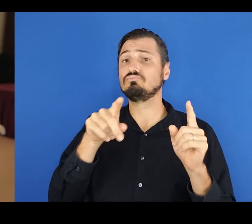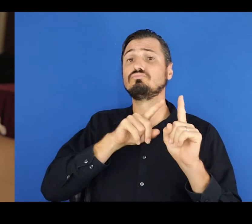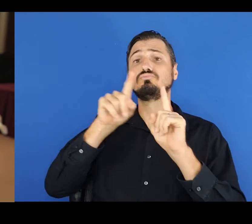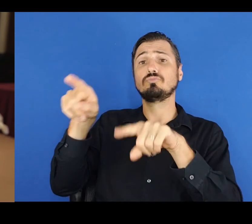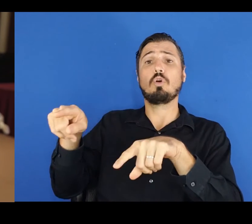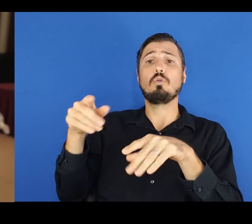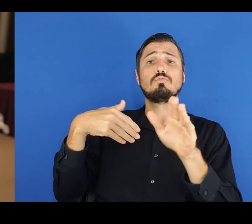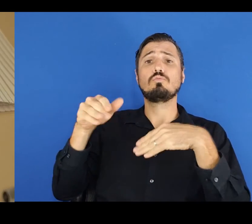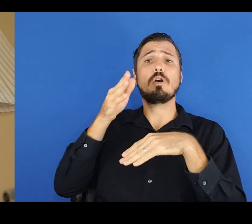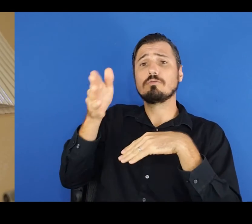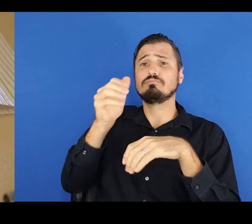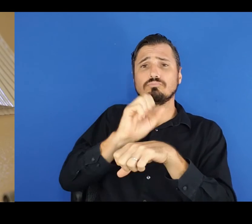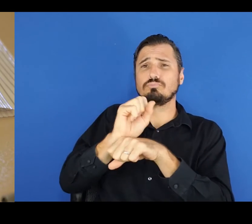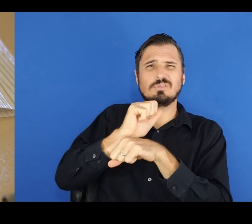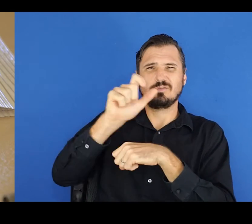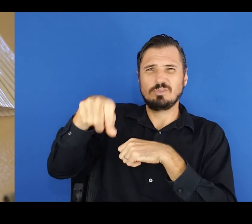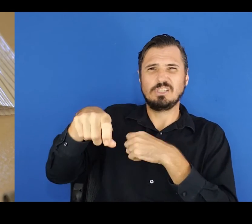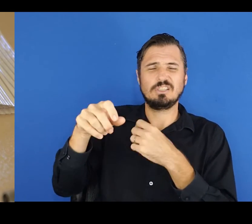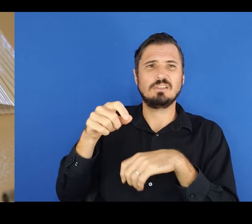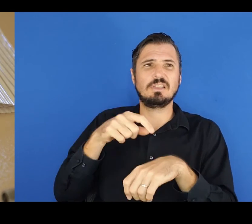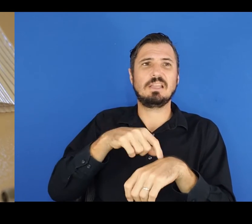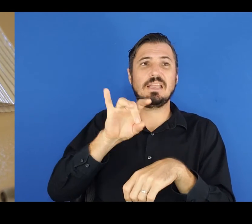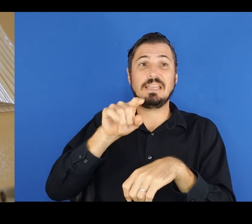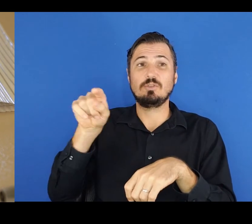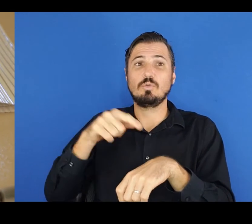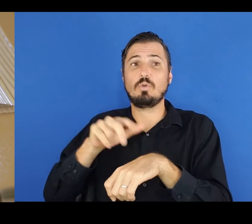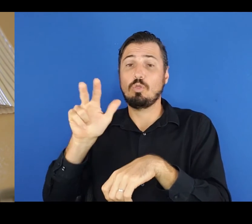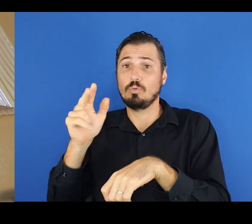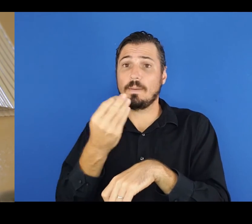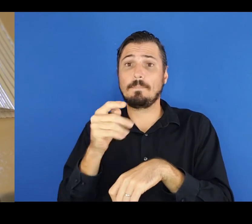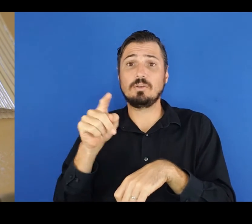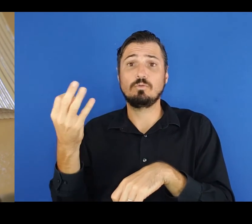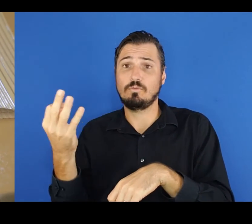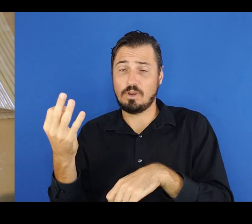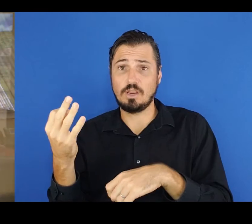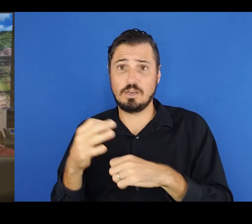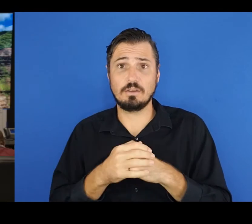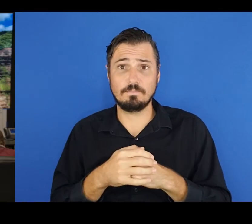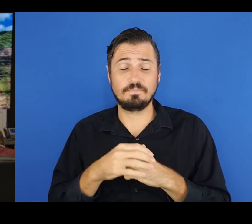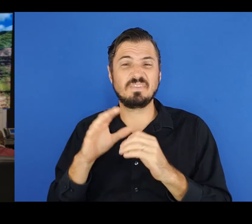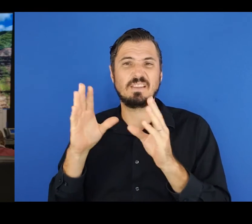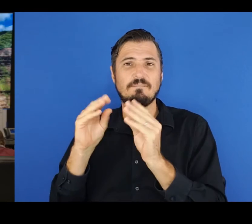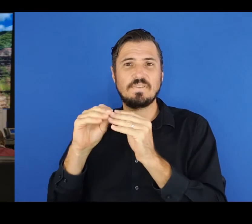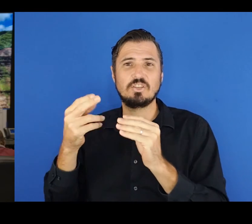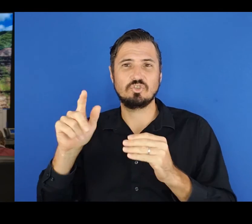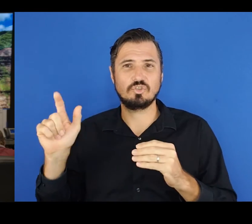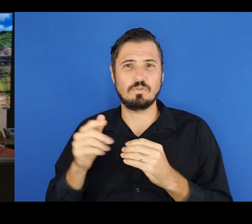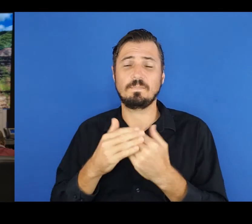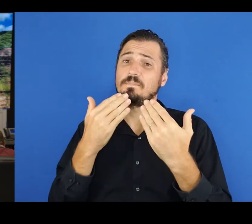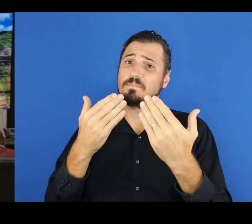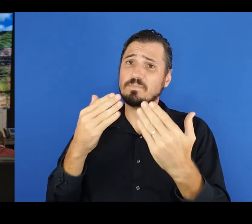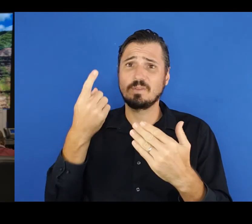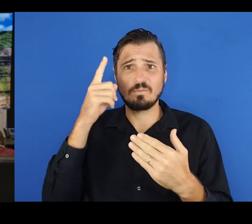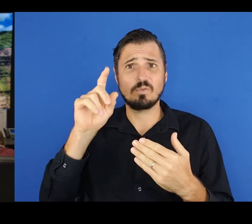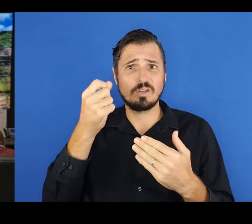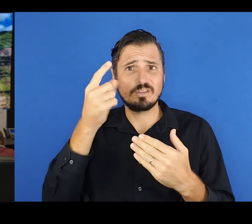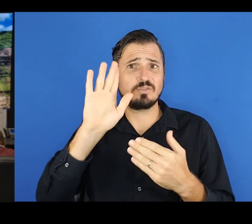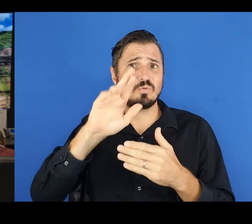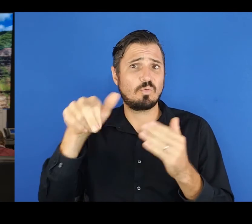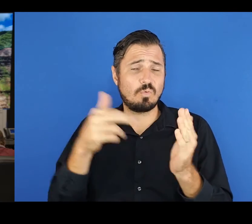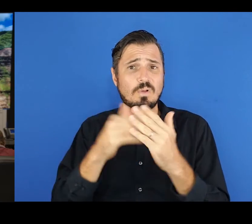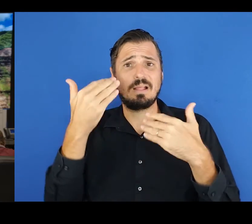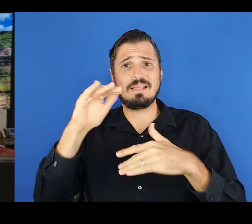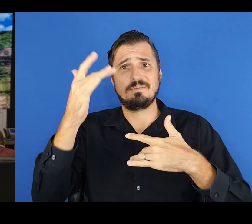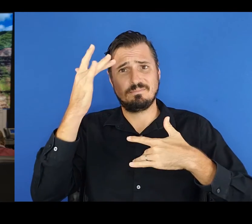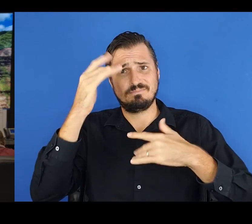test at the Convention Hall Monday through Fridays from 8 a.m. to 3:30 p.m. no appointment needed. Mahalo for understanding the